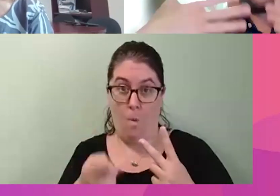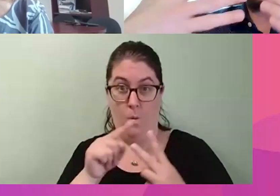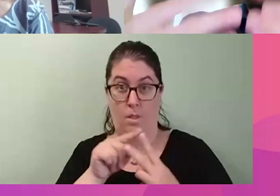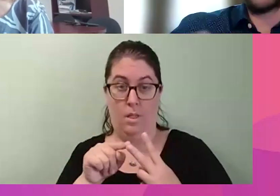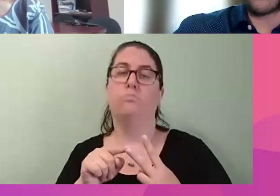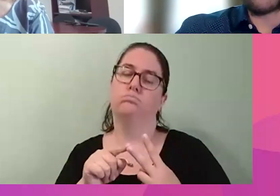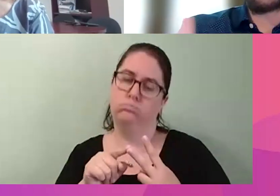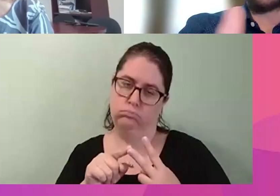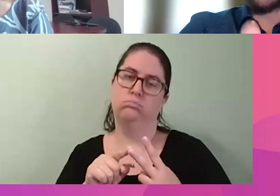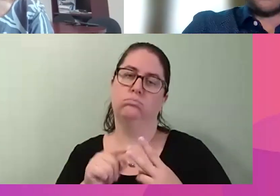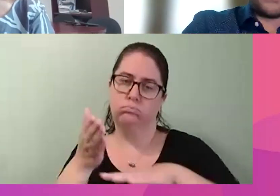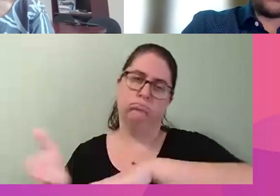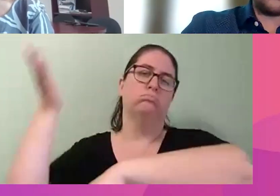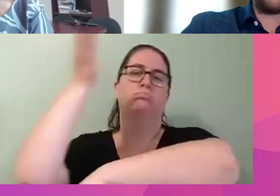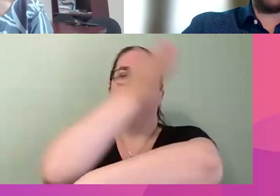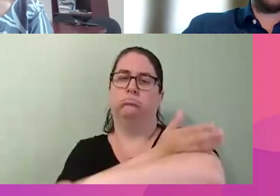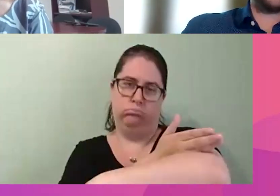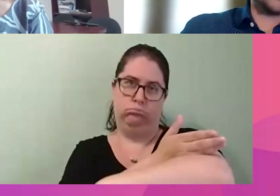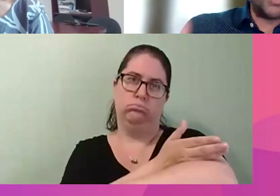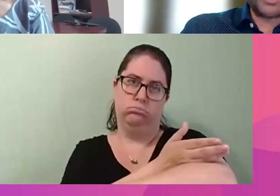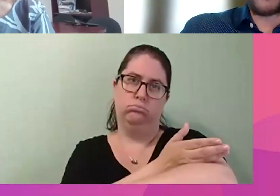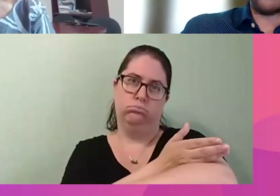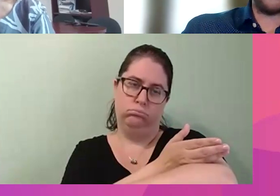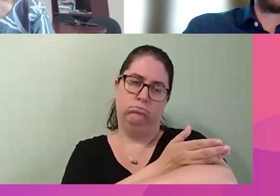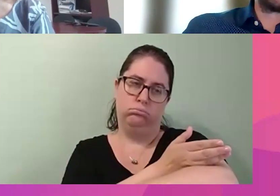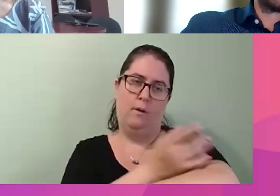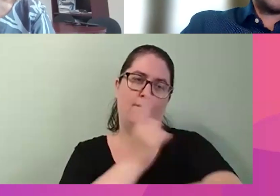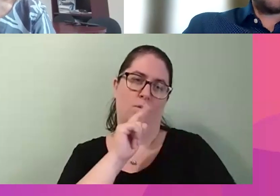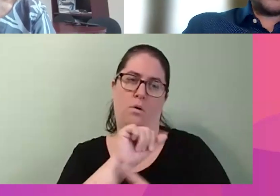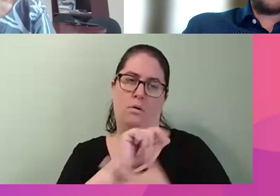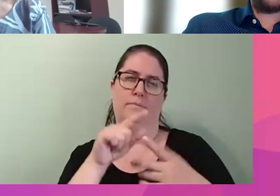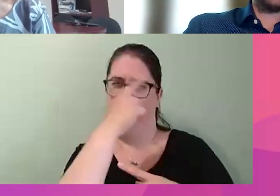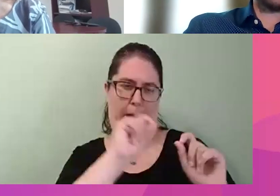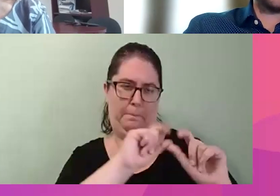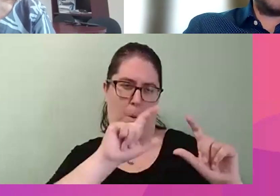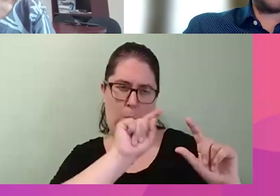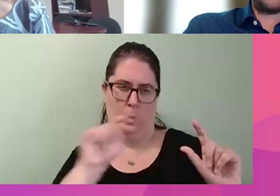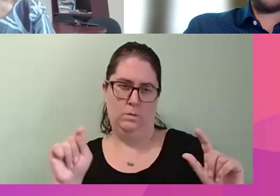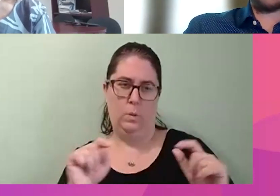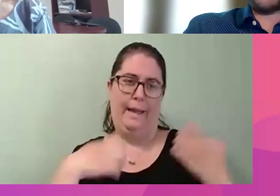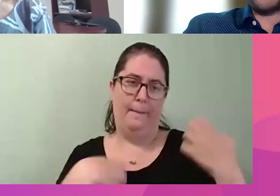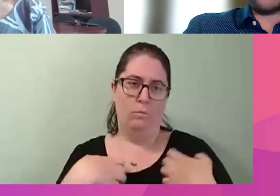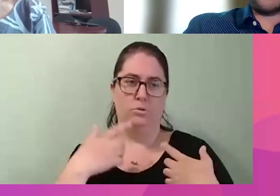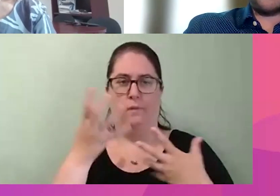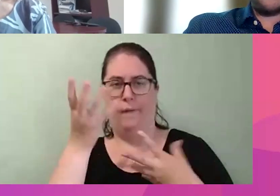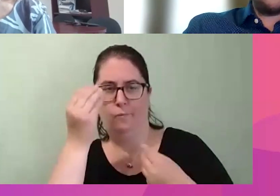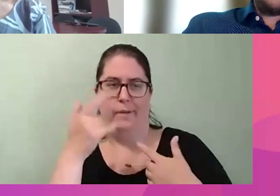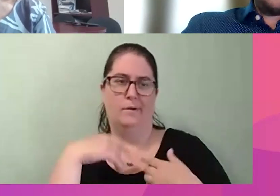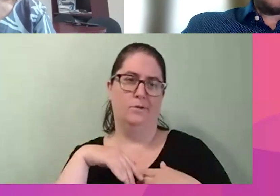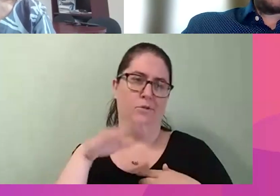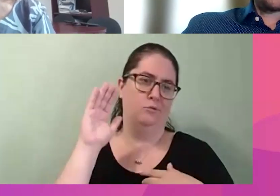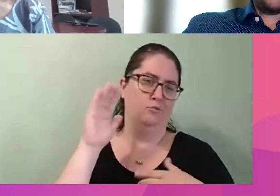have significantly greater improvements on the outcomes below. So emotional support, informational support, perceived stress, problem